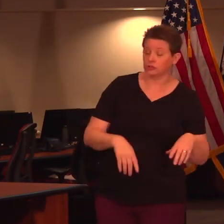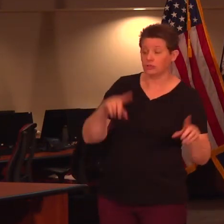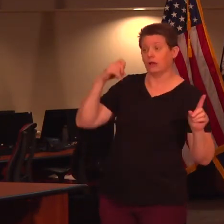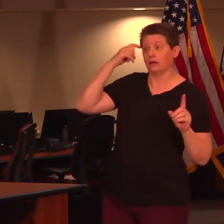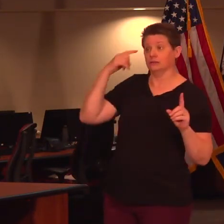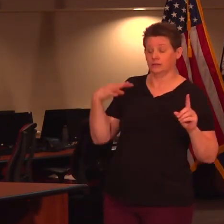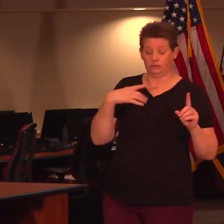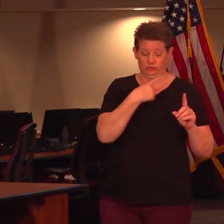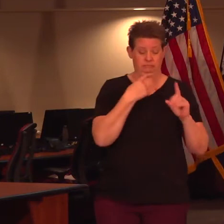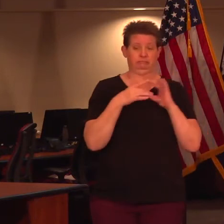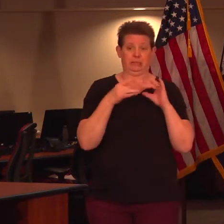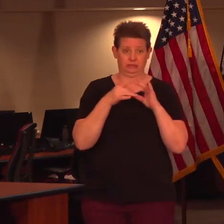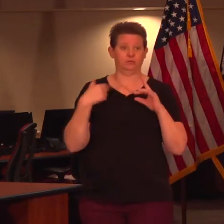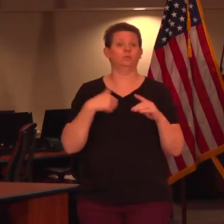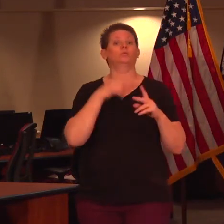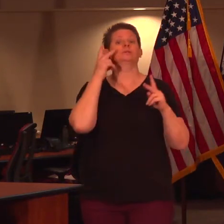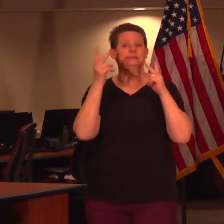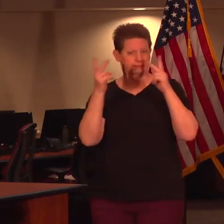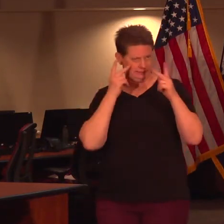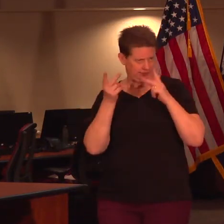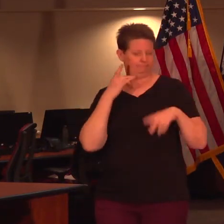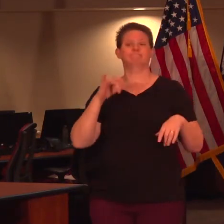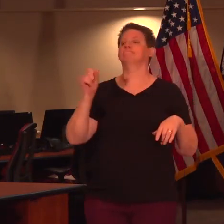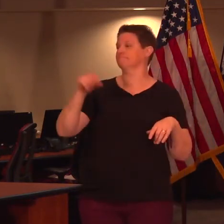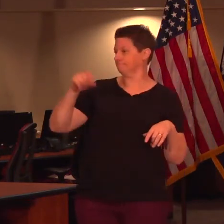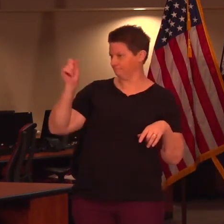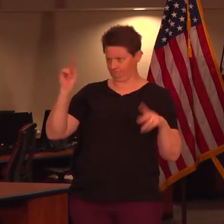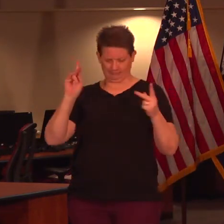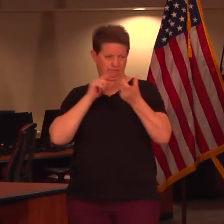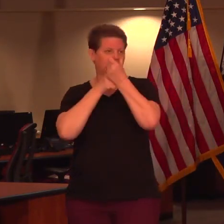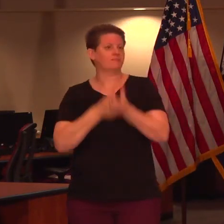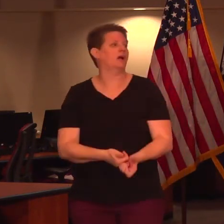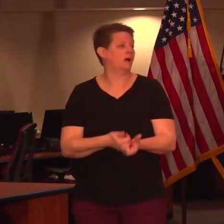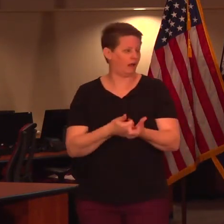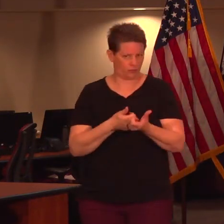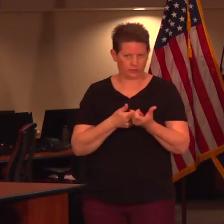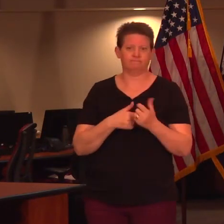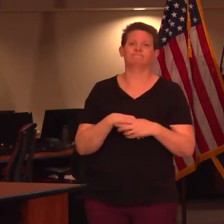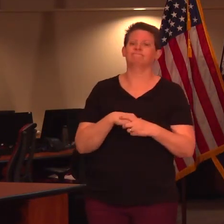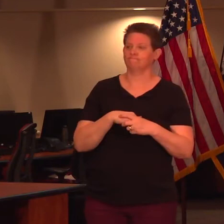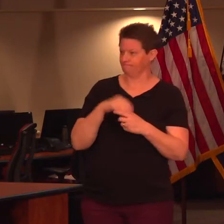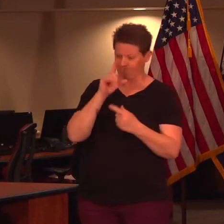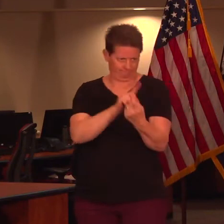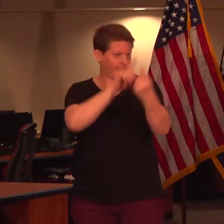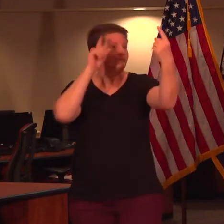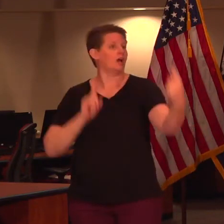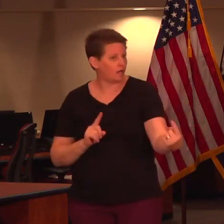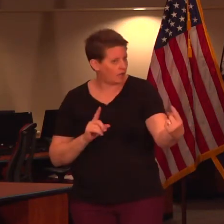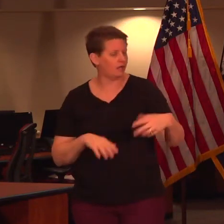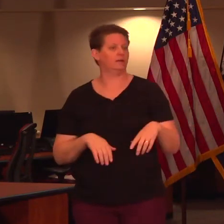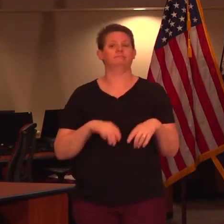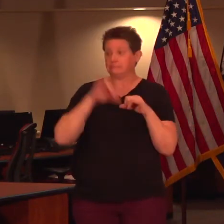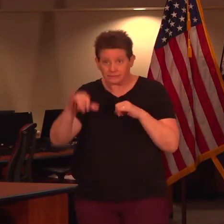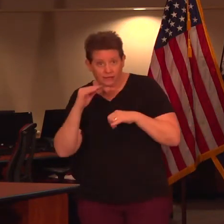the governor mentioned, we're seeing evidence that people are doing what they need to be doing, that they are doing these social distancing measures, they're